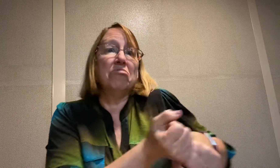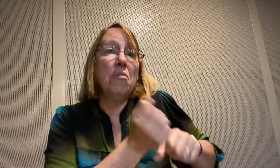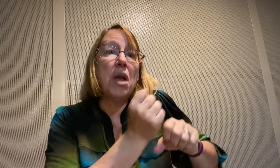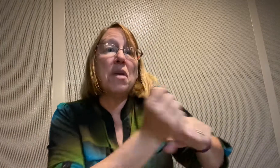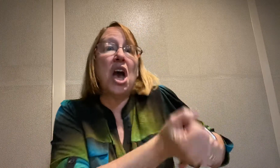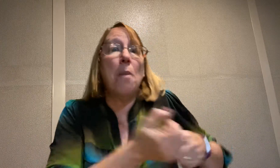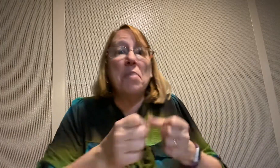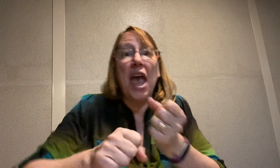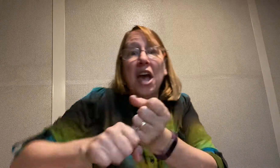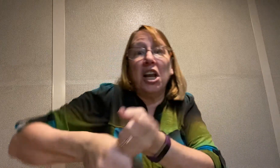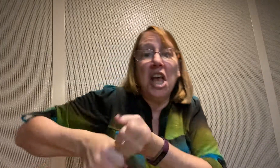maybe I'll paddle in.